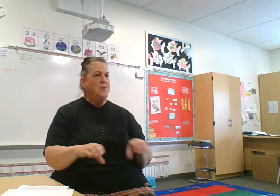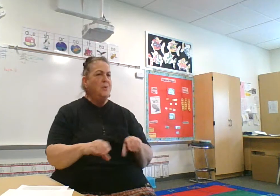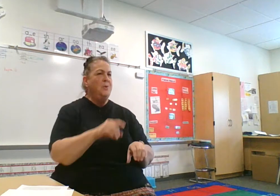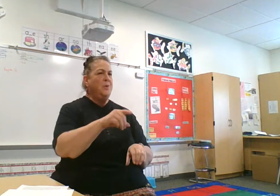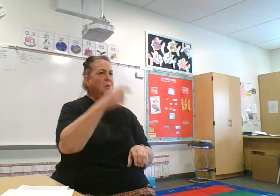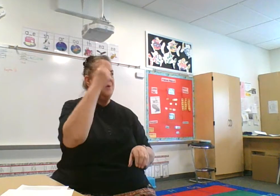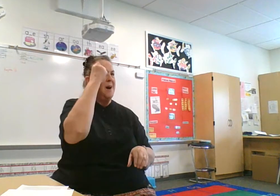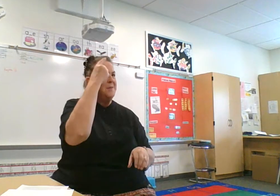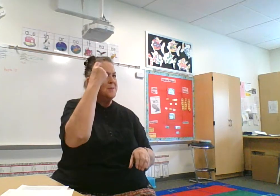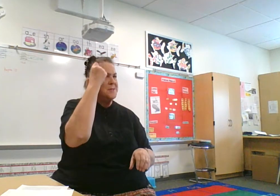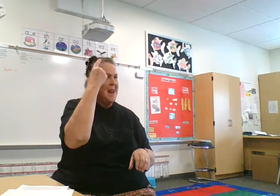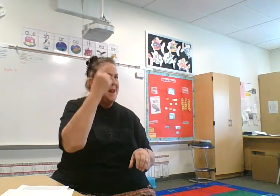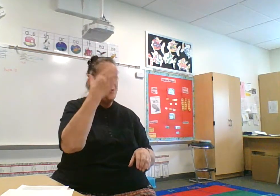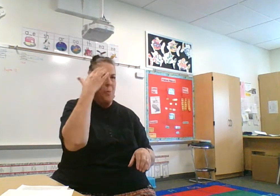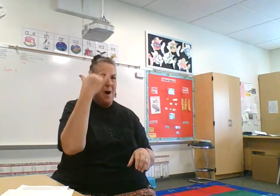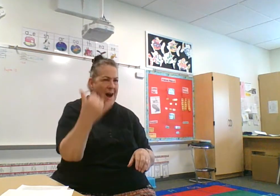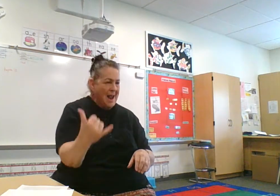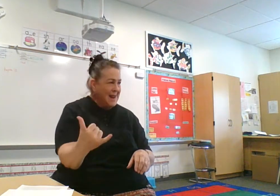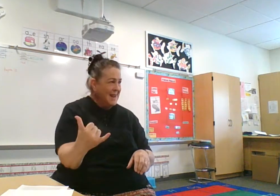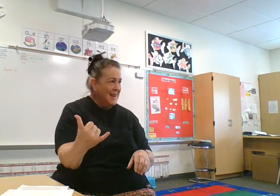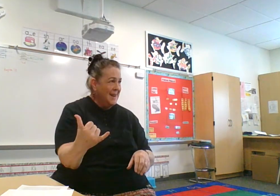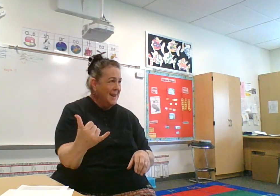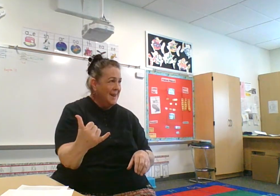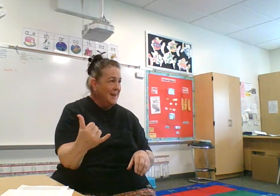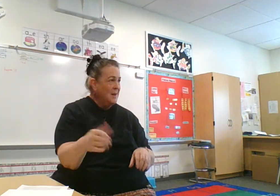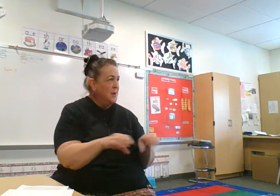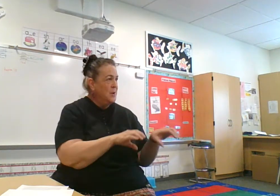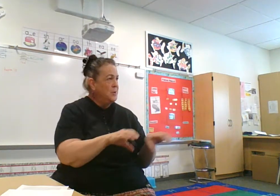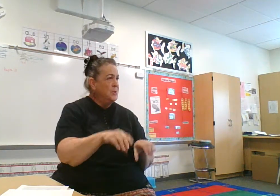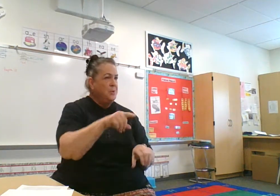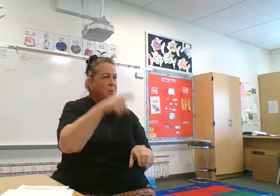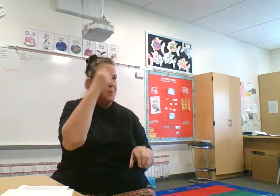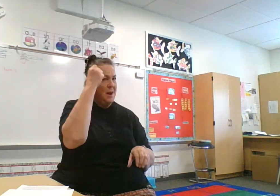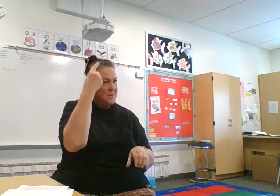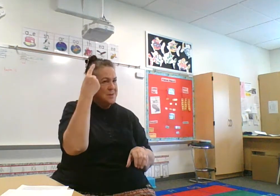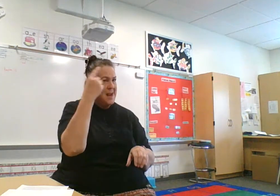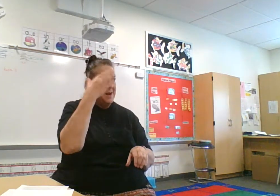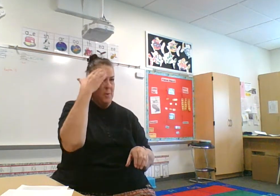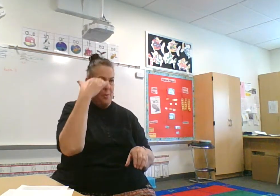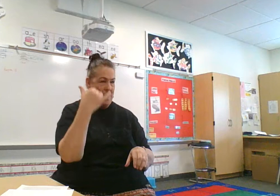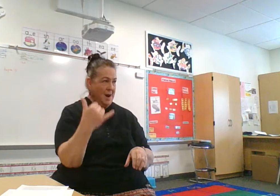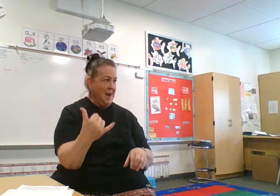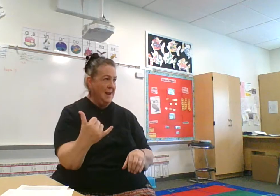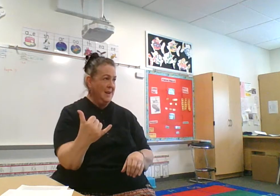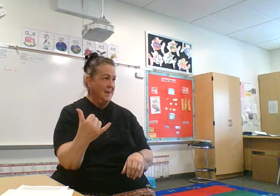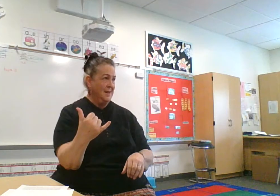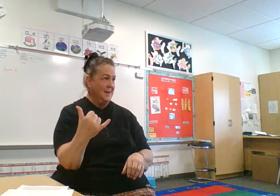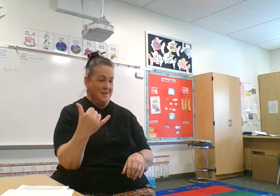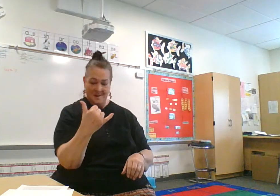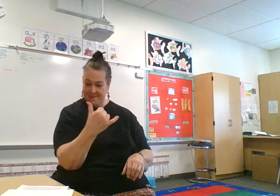Do you understand why? Do you understand why?